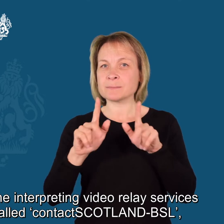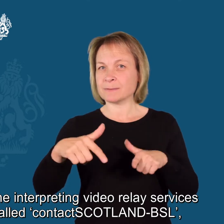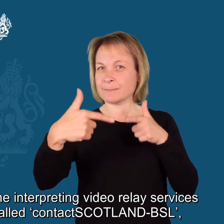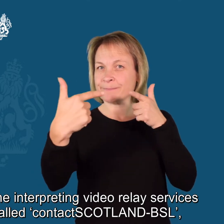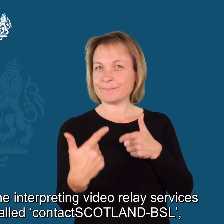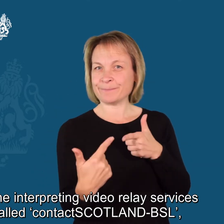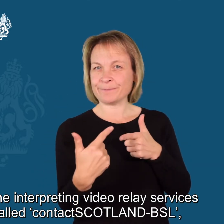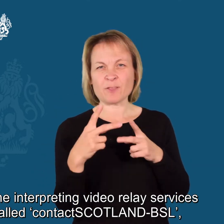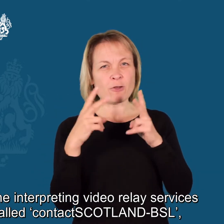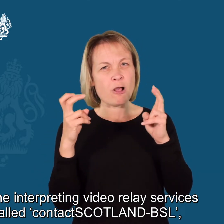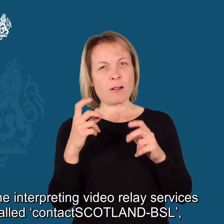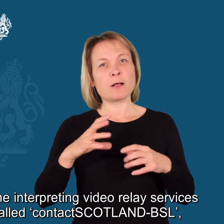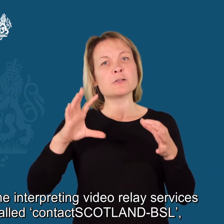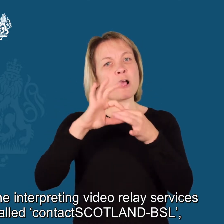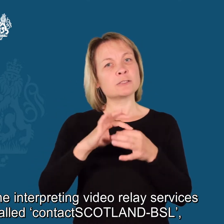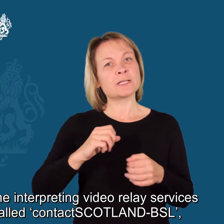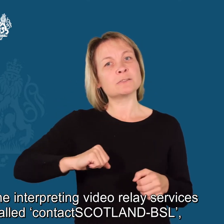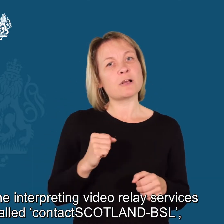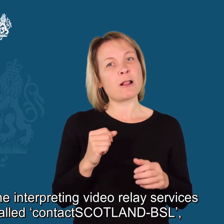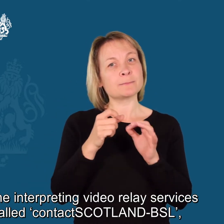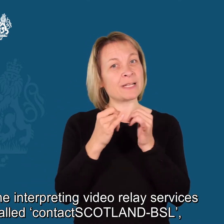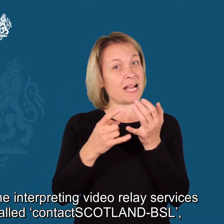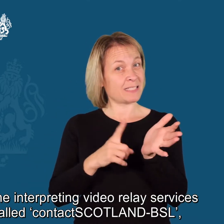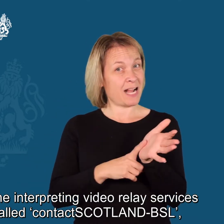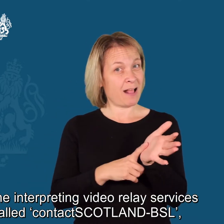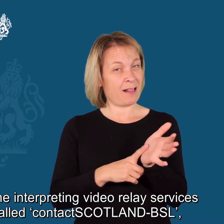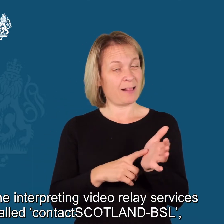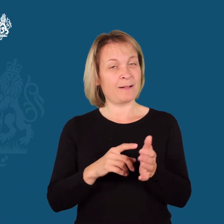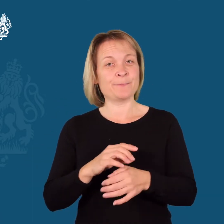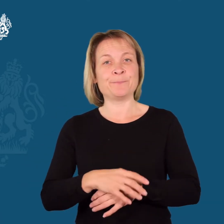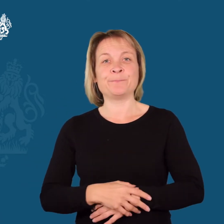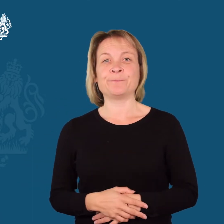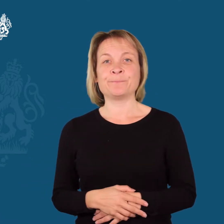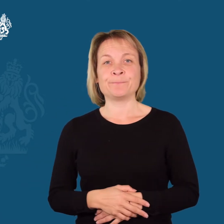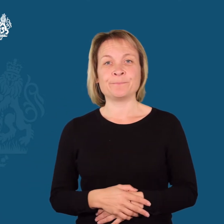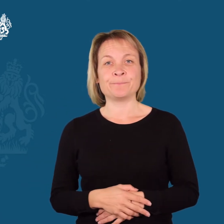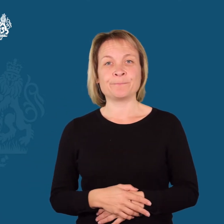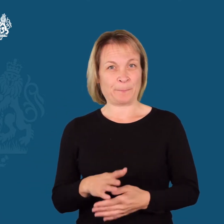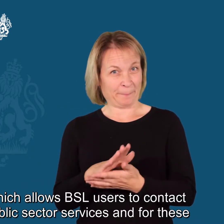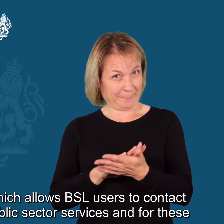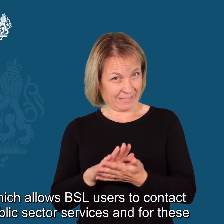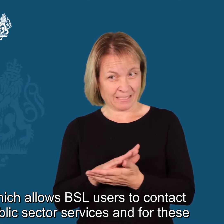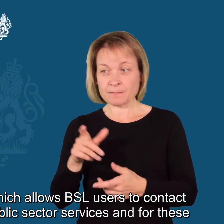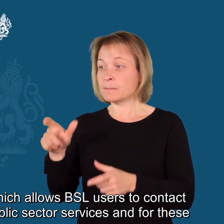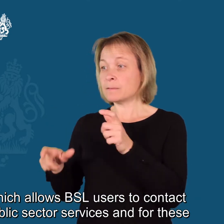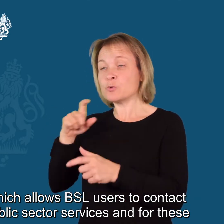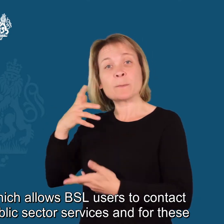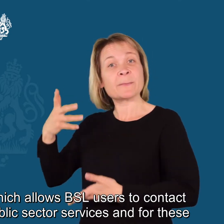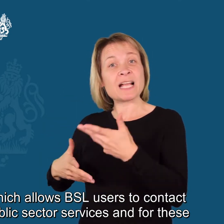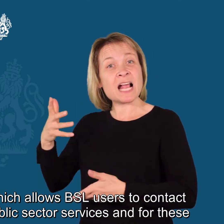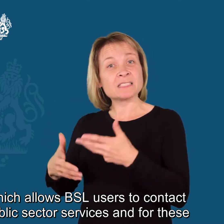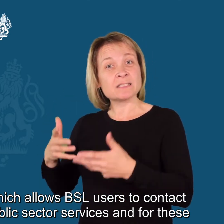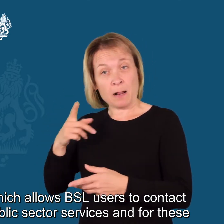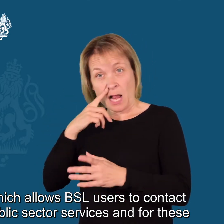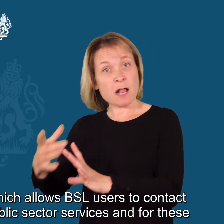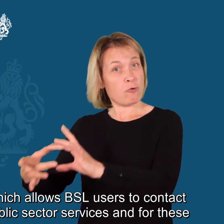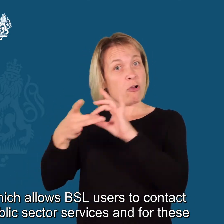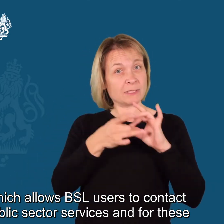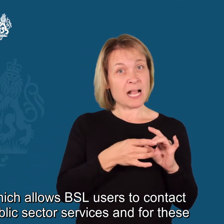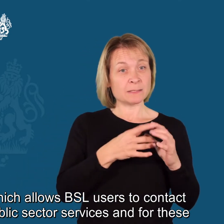Contact Scotland-BSL, which allows BSL users to contact public sector services and for these services